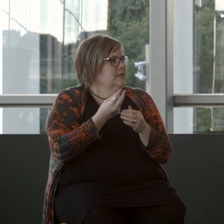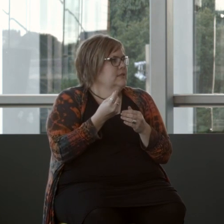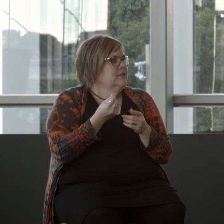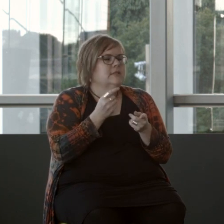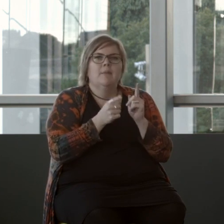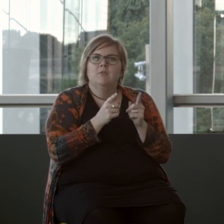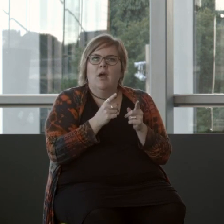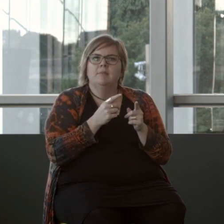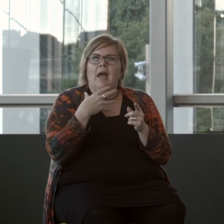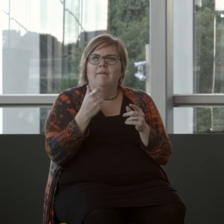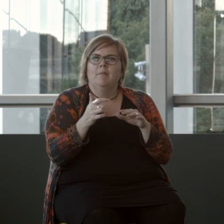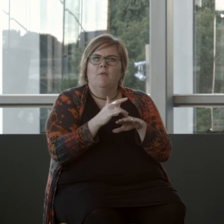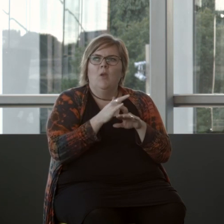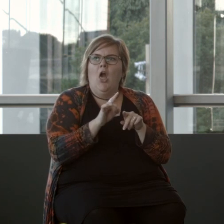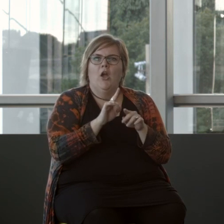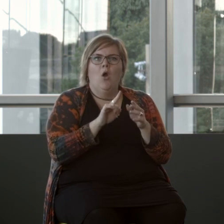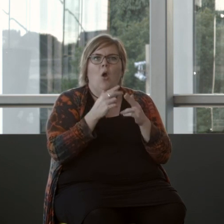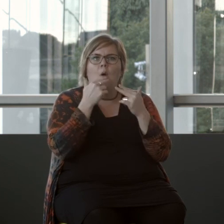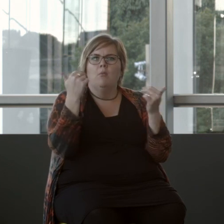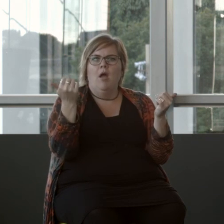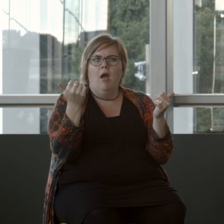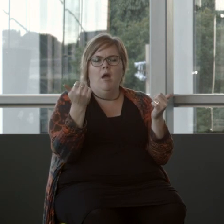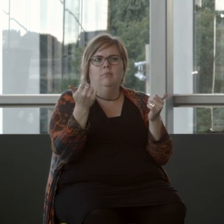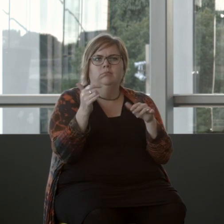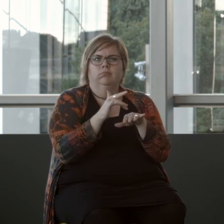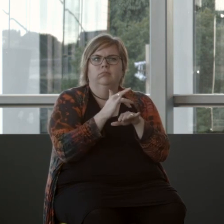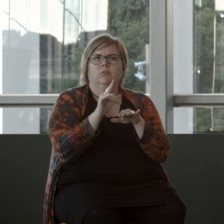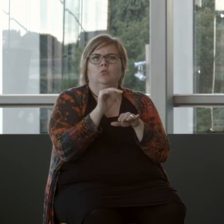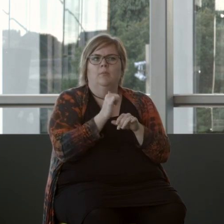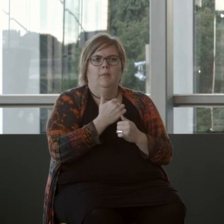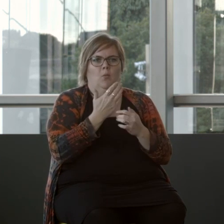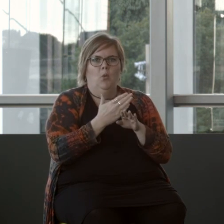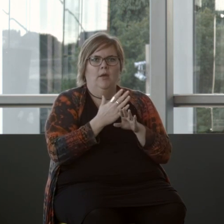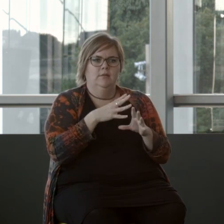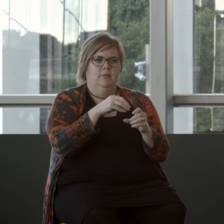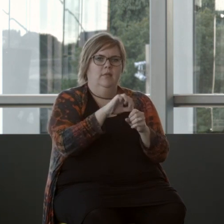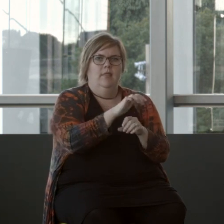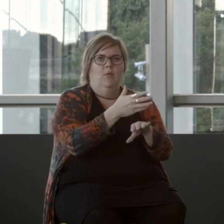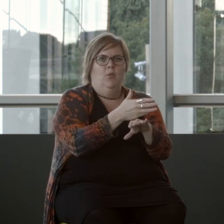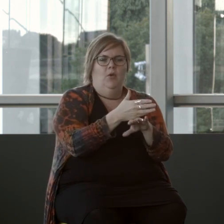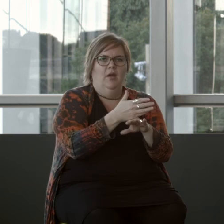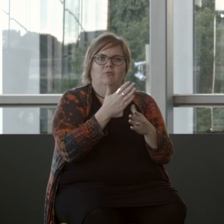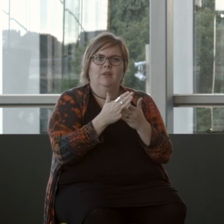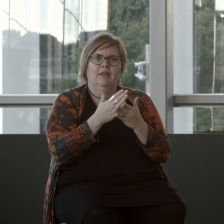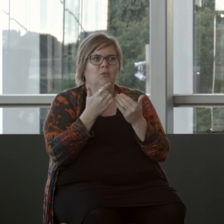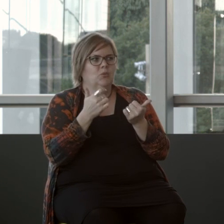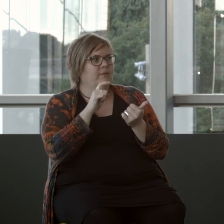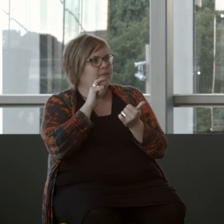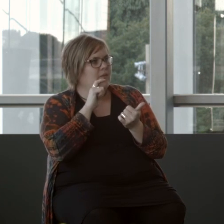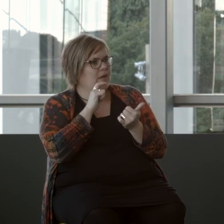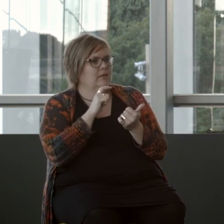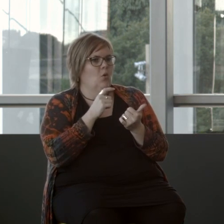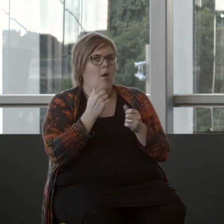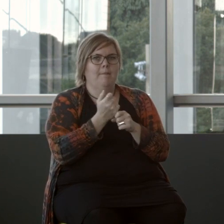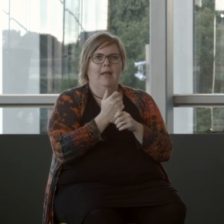Sometimes I've had performers, like I've had opera performers perform in my work as part of the work, and that's really fun, and I've made a film of that. Or